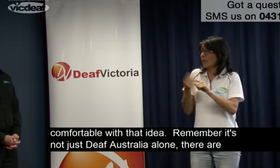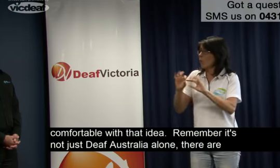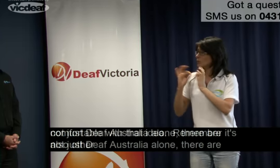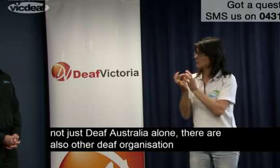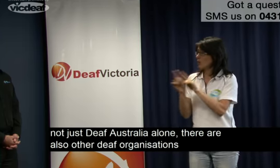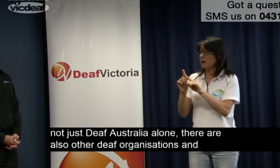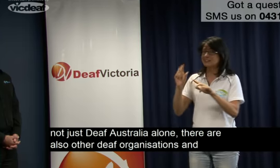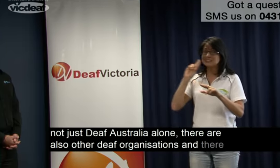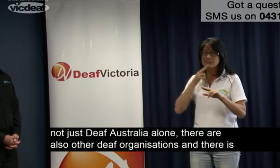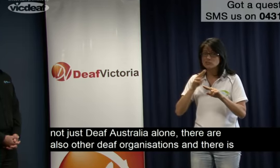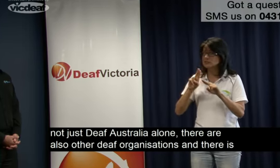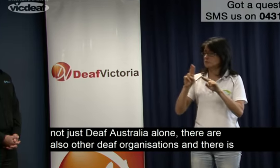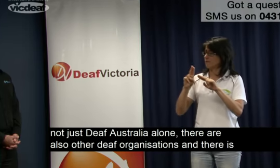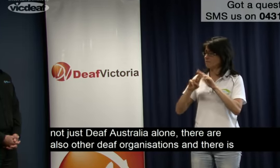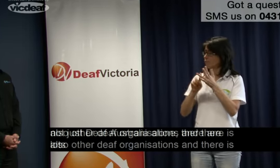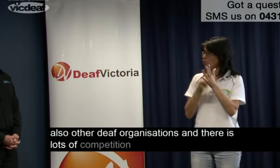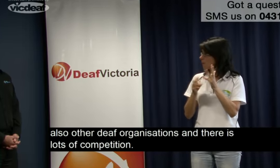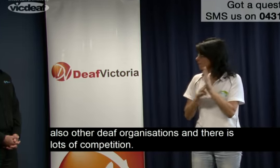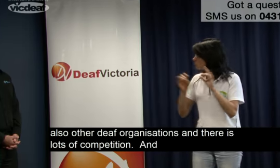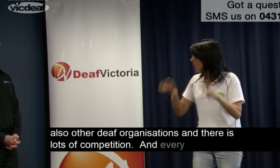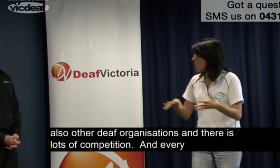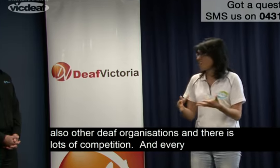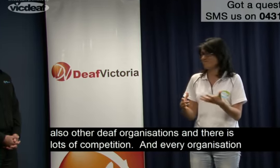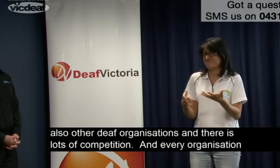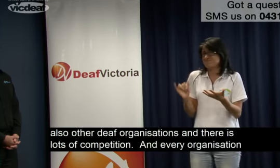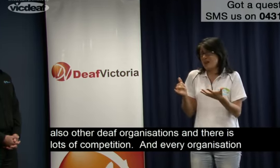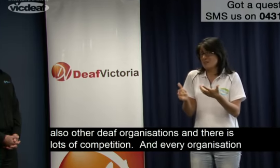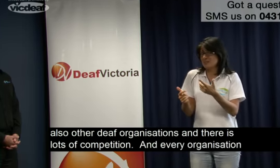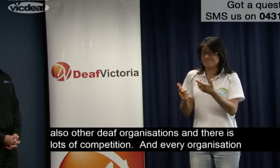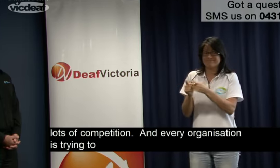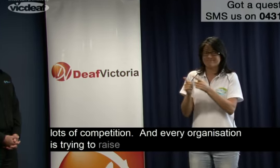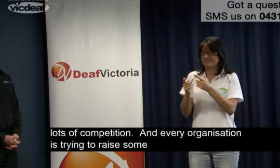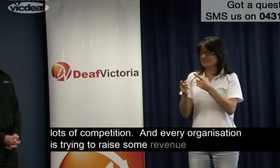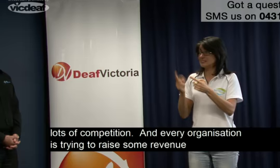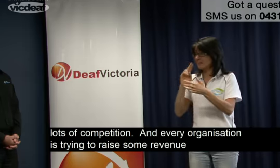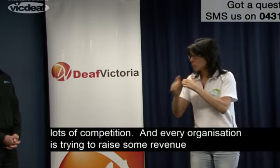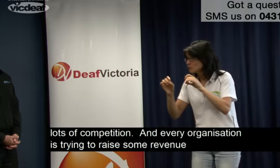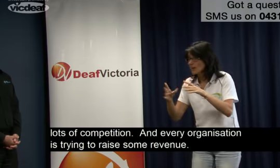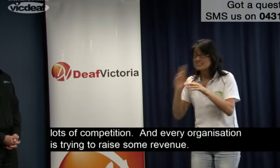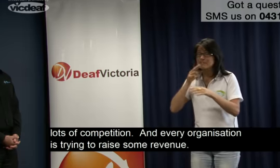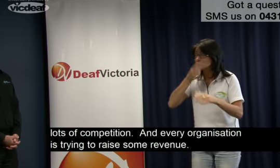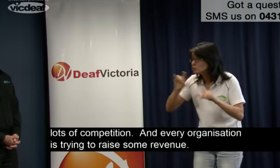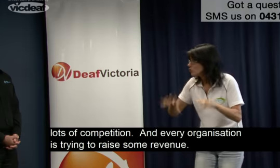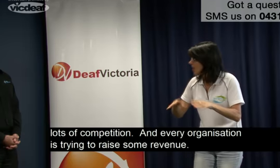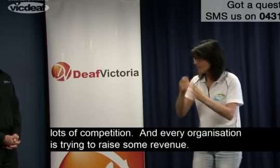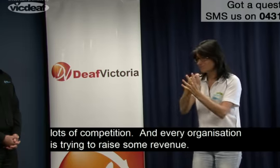you know, every organisation is trying to raise some revenue. There's Deaf Forum Australia, Deaf Sports Australia, Deaf